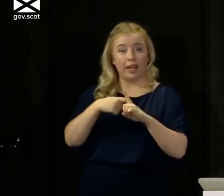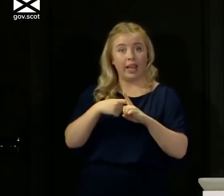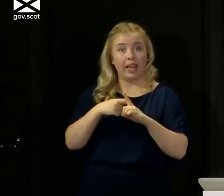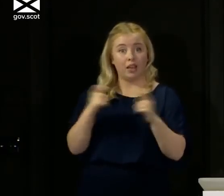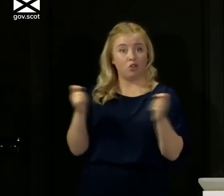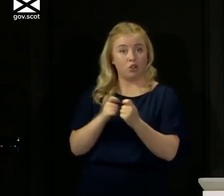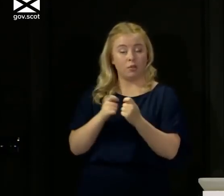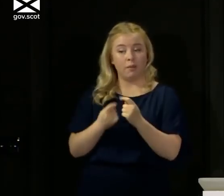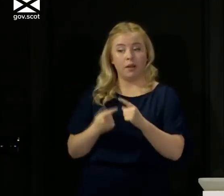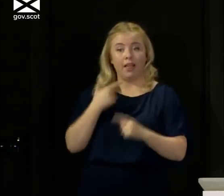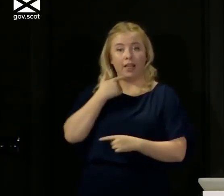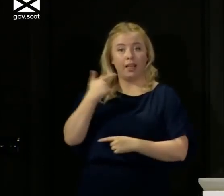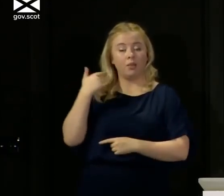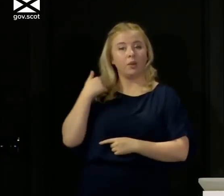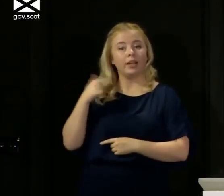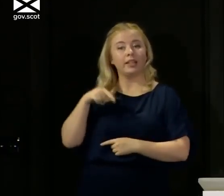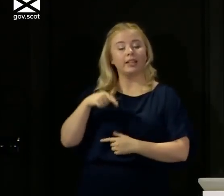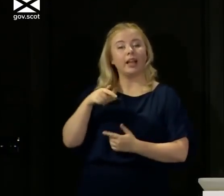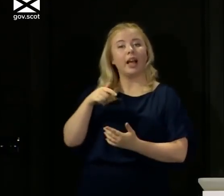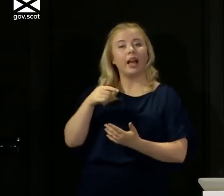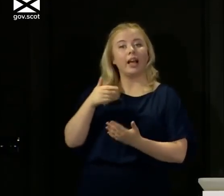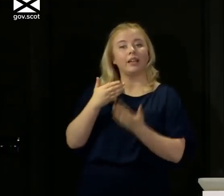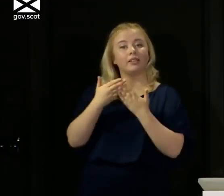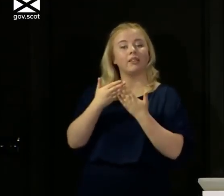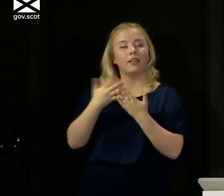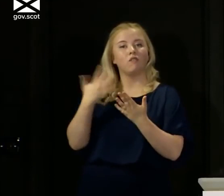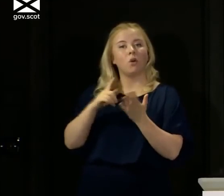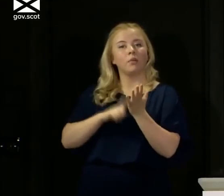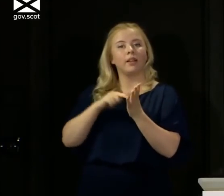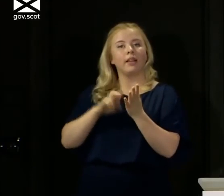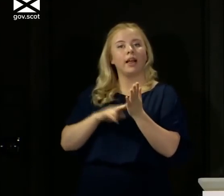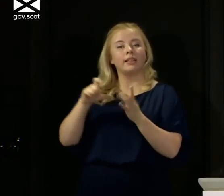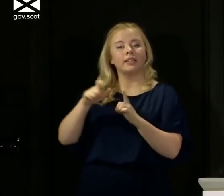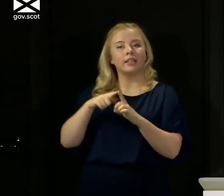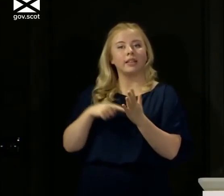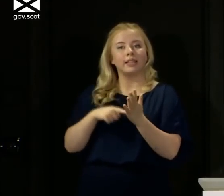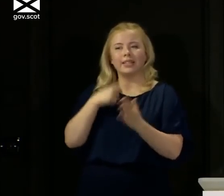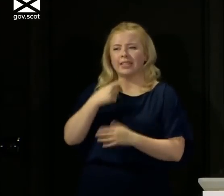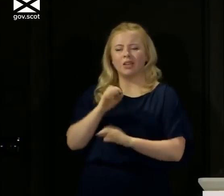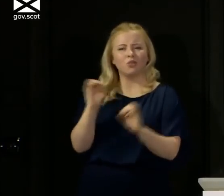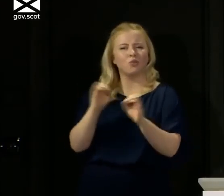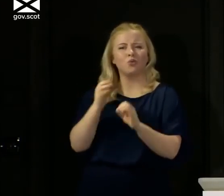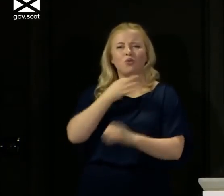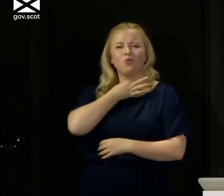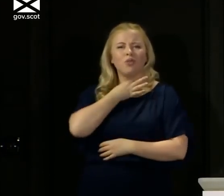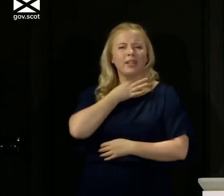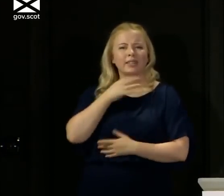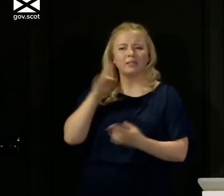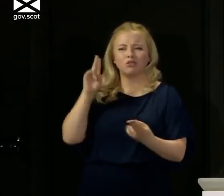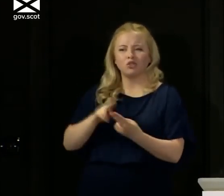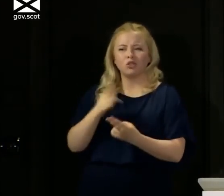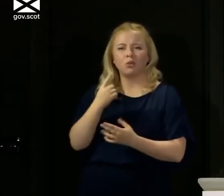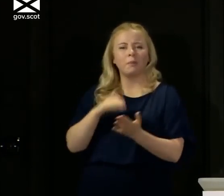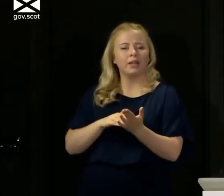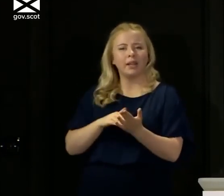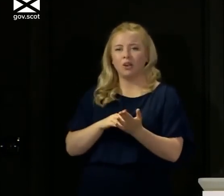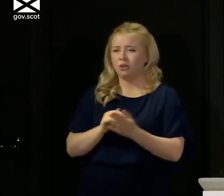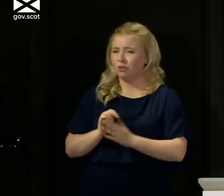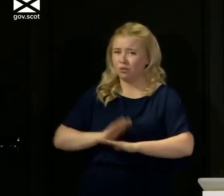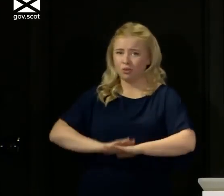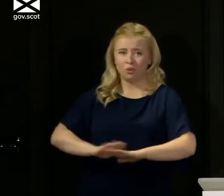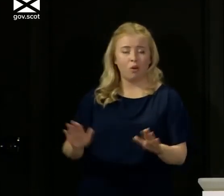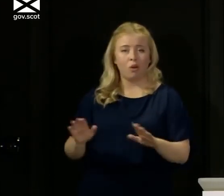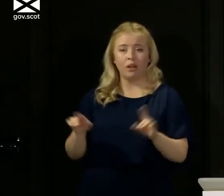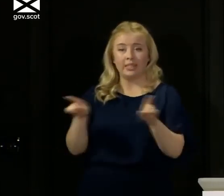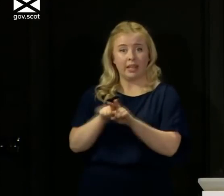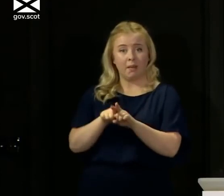that this study that had been published in The Lancet said that there was no risks or something like that to reducing to 1 metre is not quite